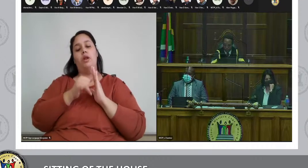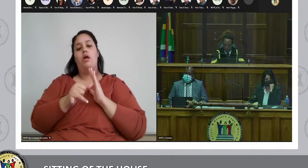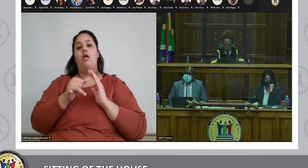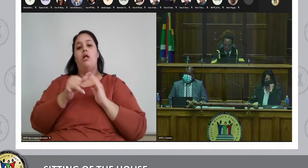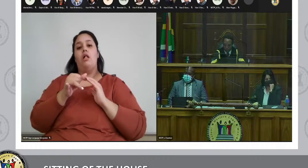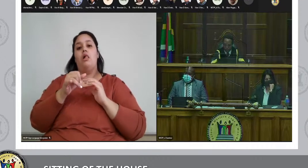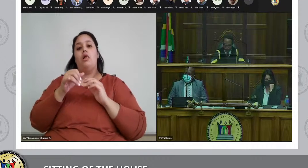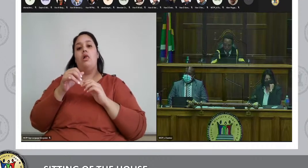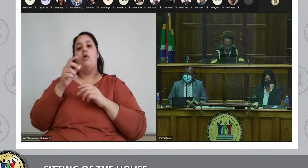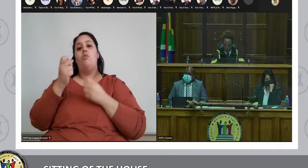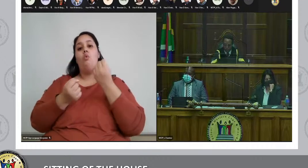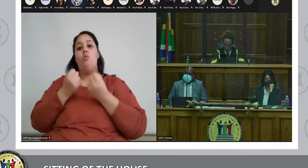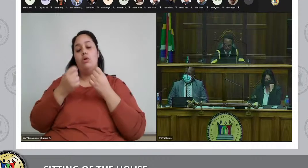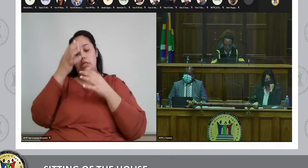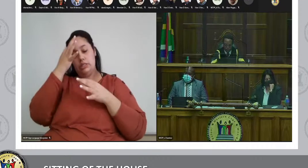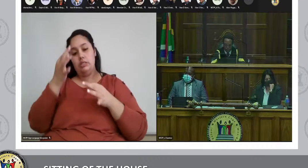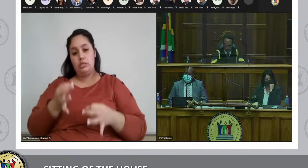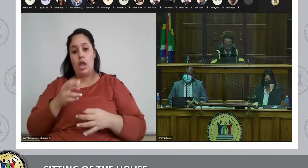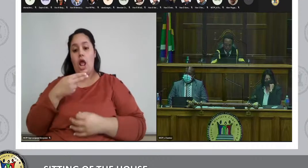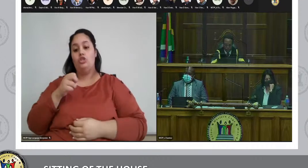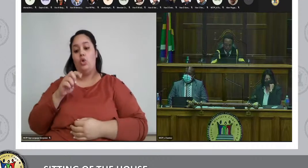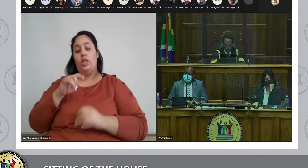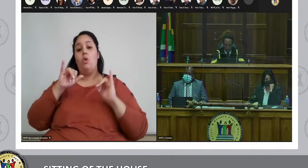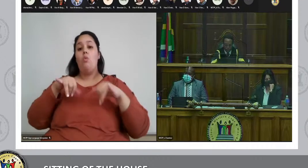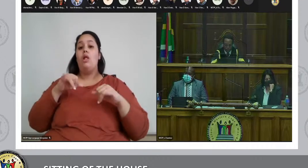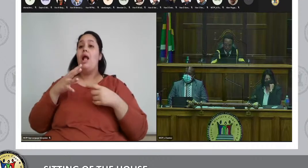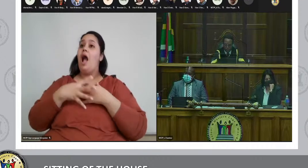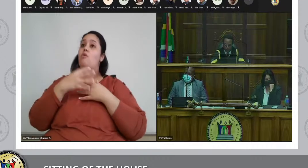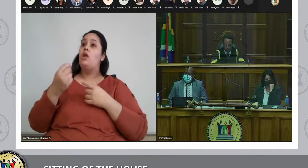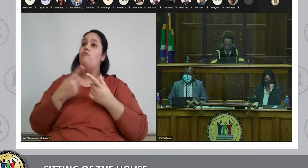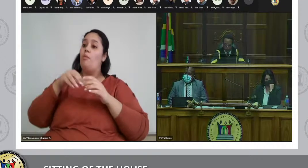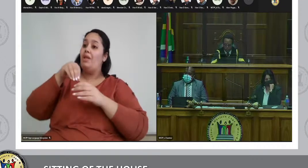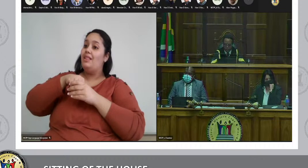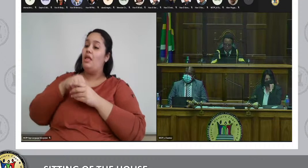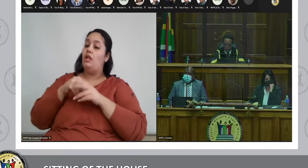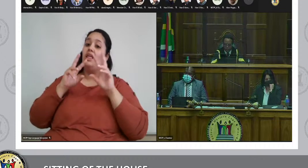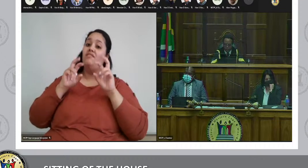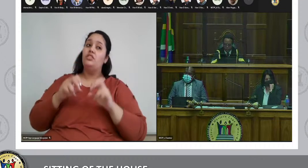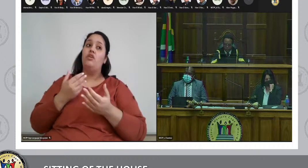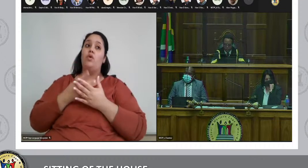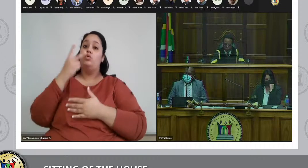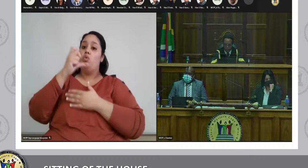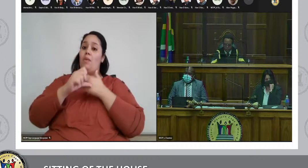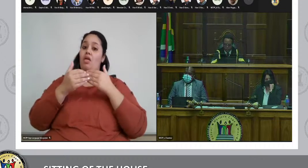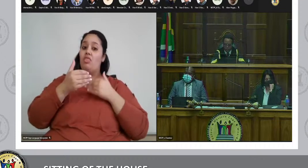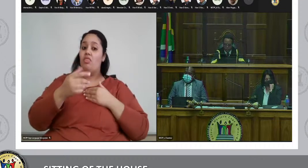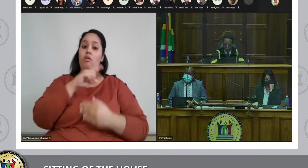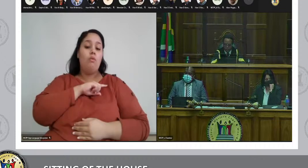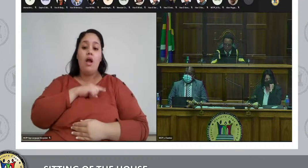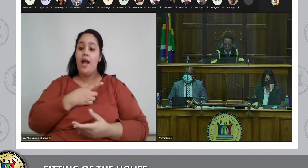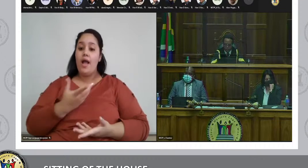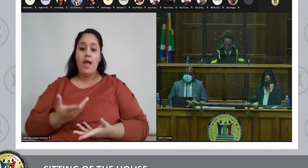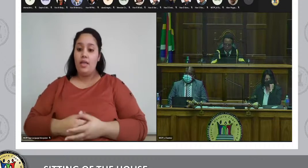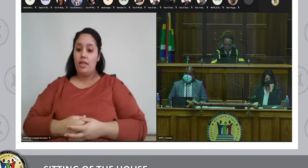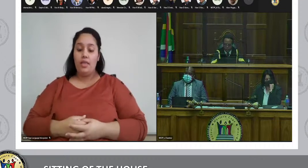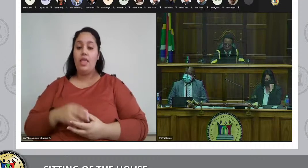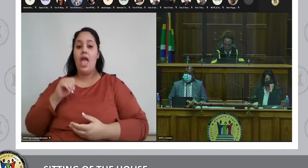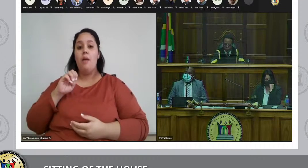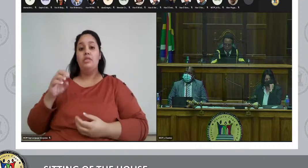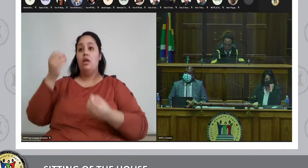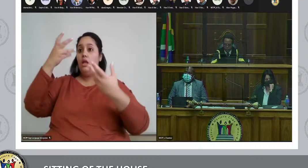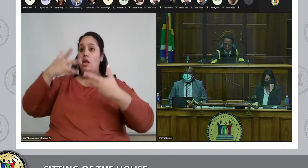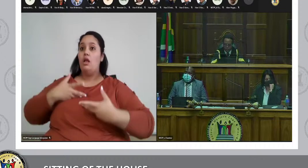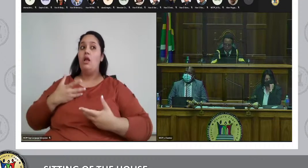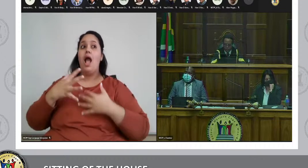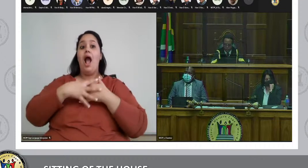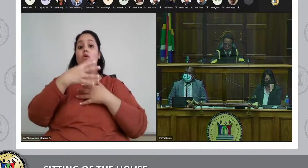The HOD has allegedly been sitting on the outcome of an internal investigation for 2 months. Why is that? Can the MEC tell us whether the